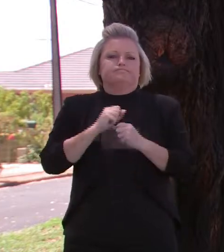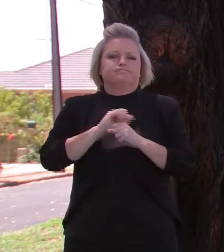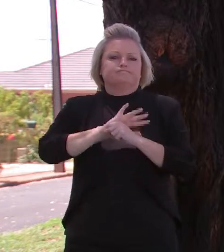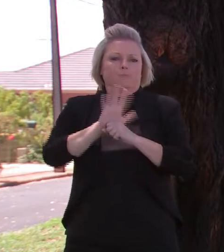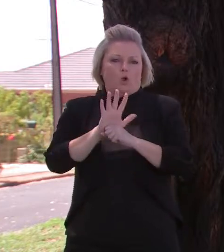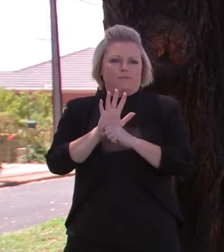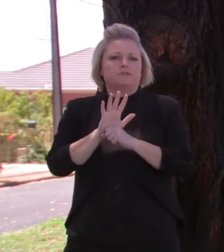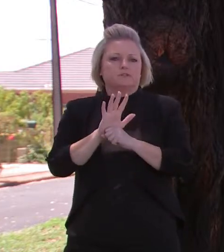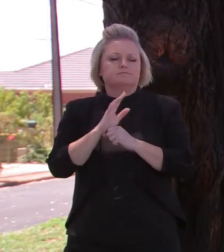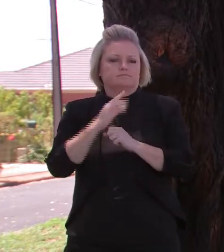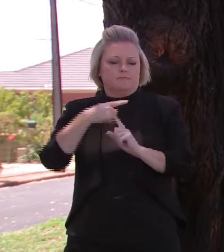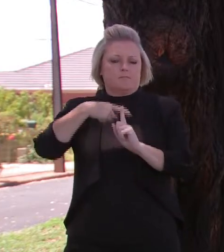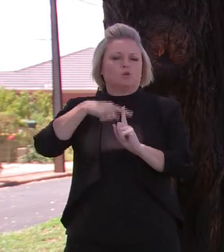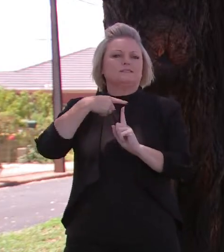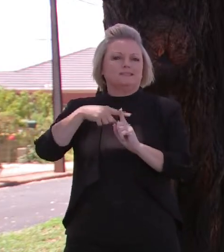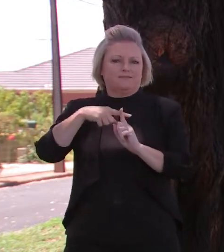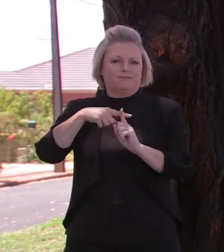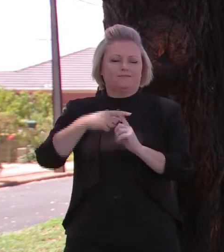to midnight last night.